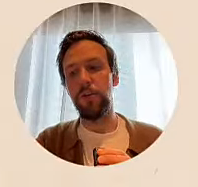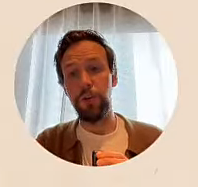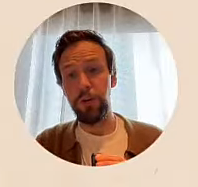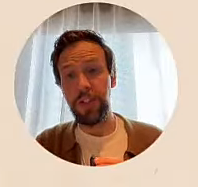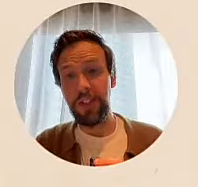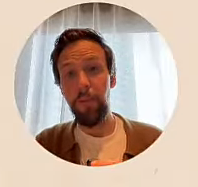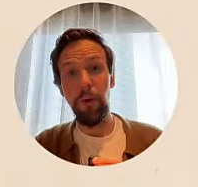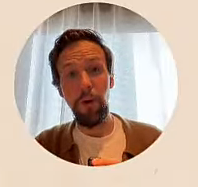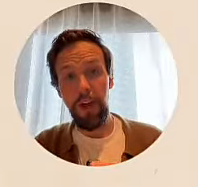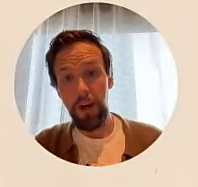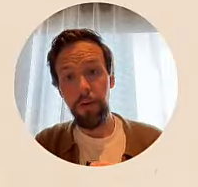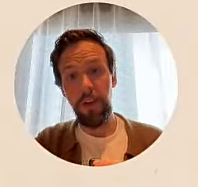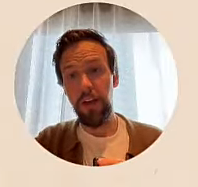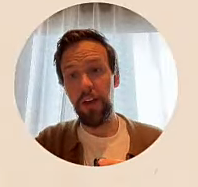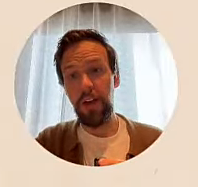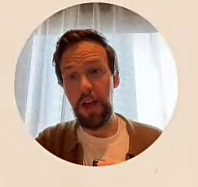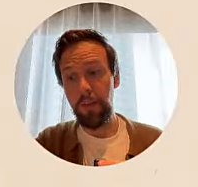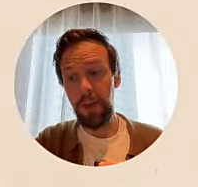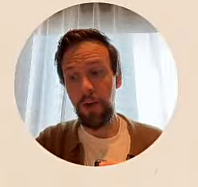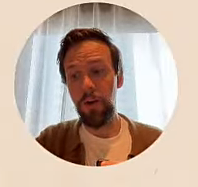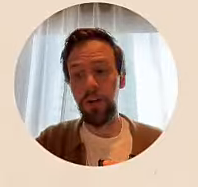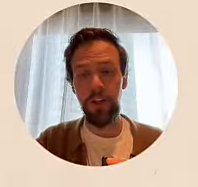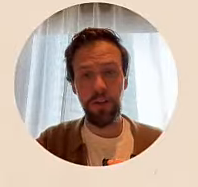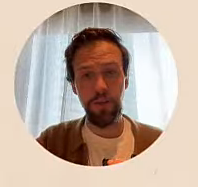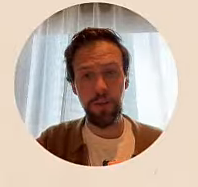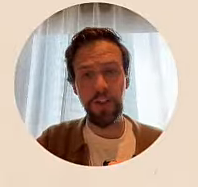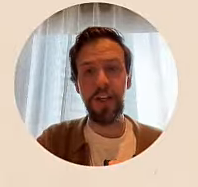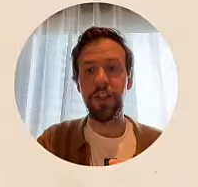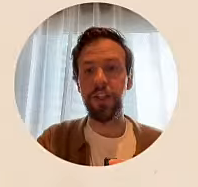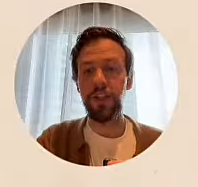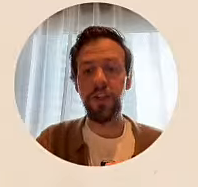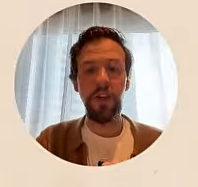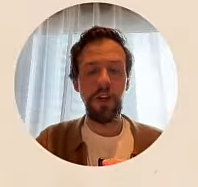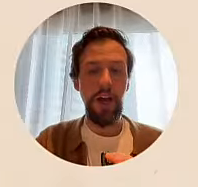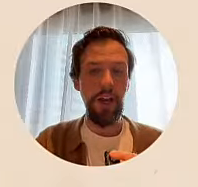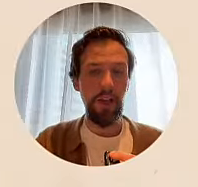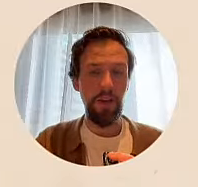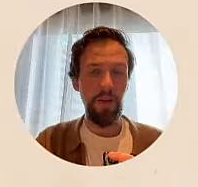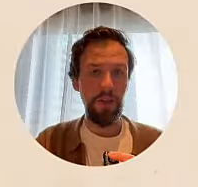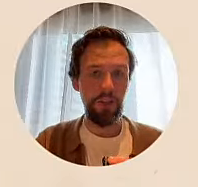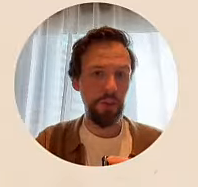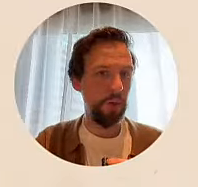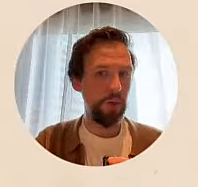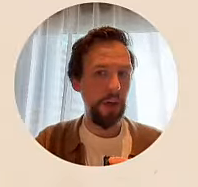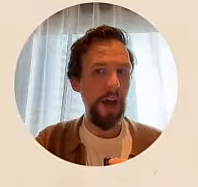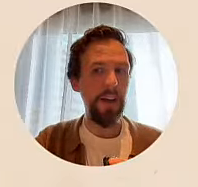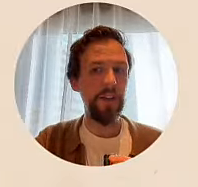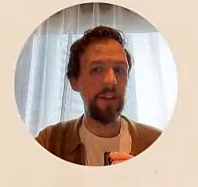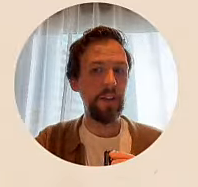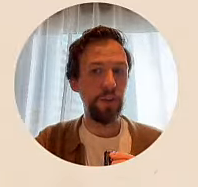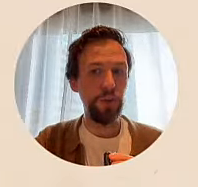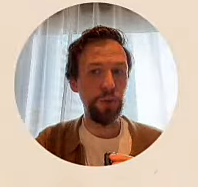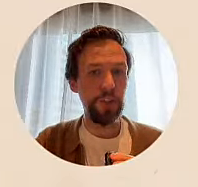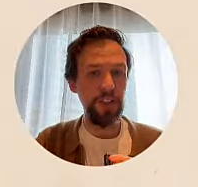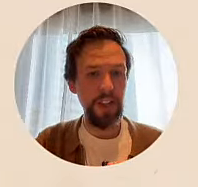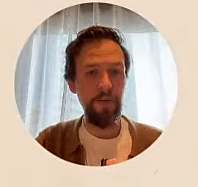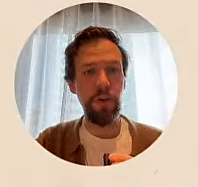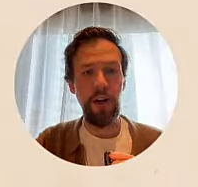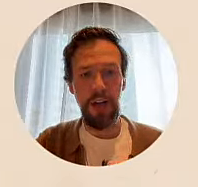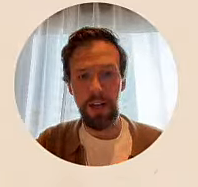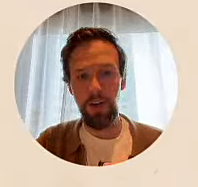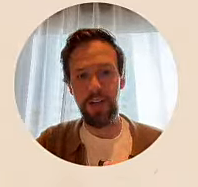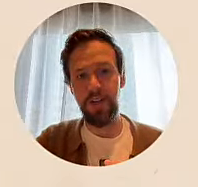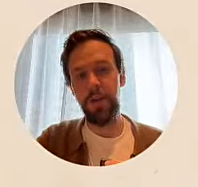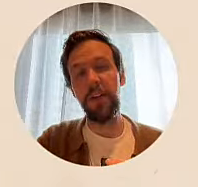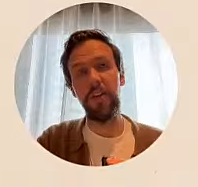And to sum everything up here in this first section, I just want to highlight that you should